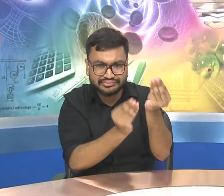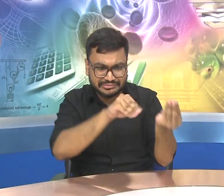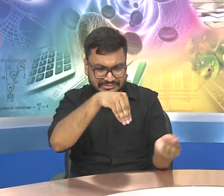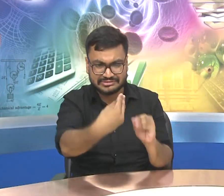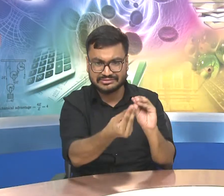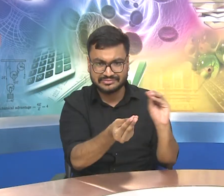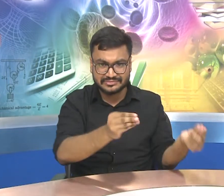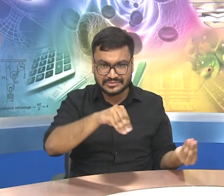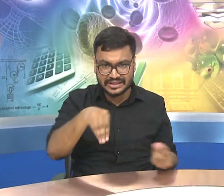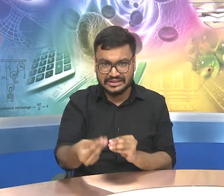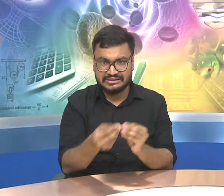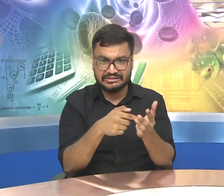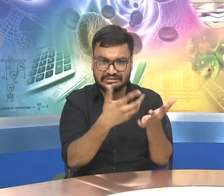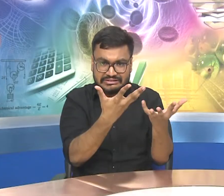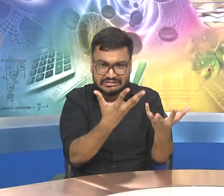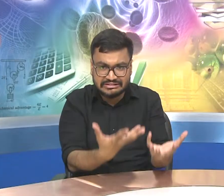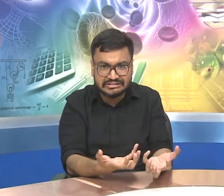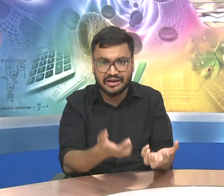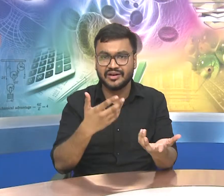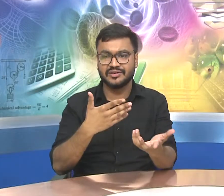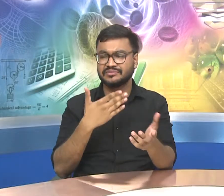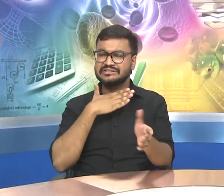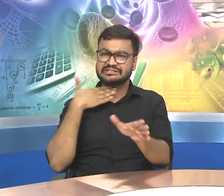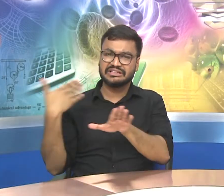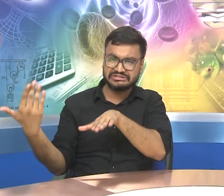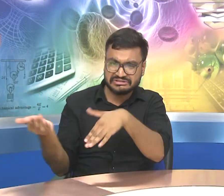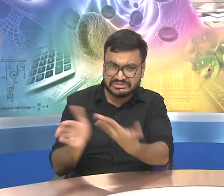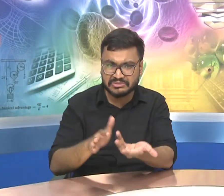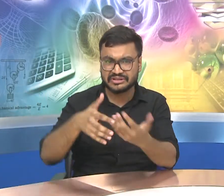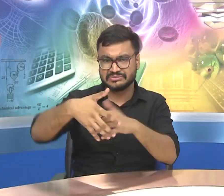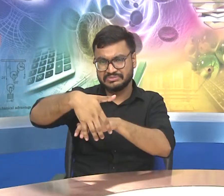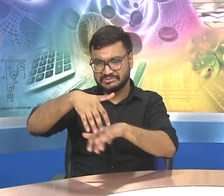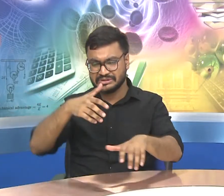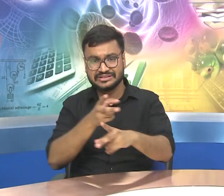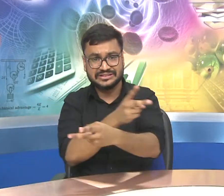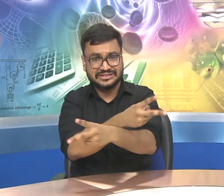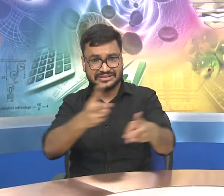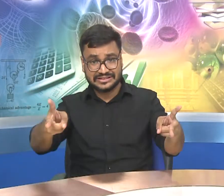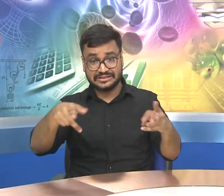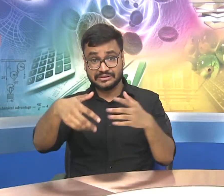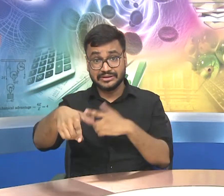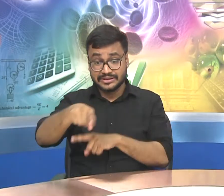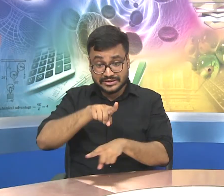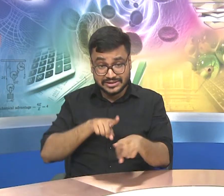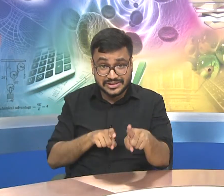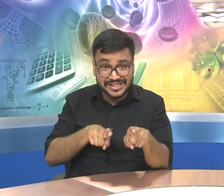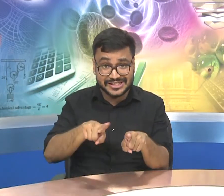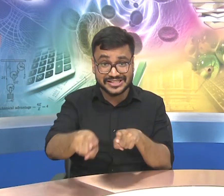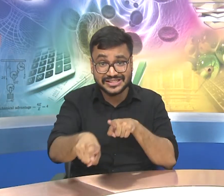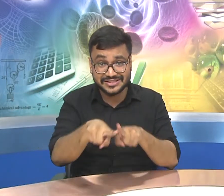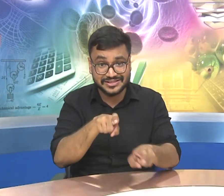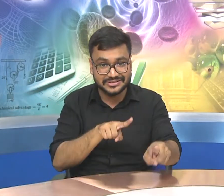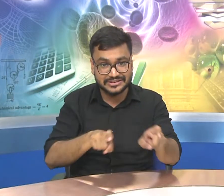These start from the dead plants or organic matter to the